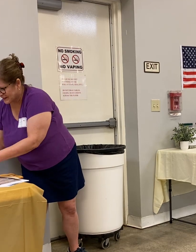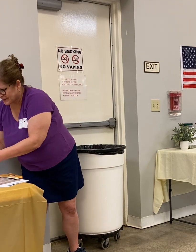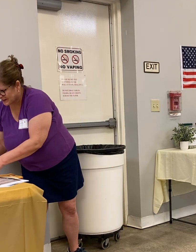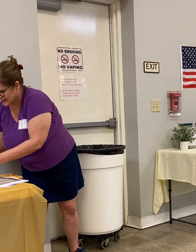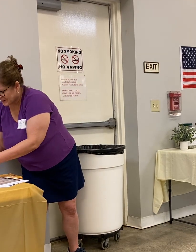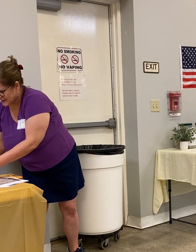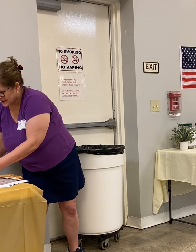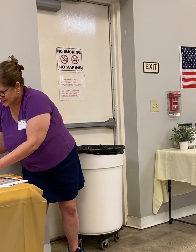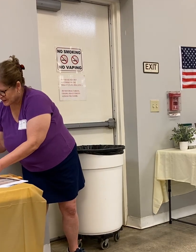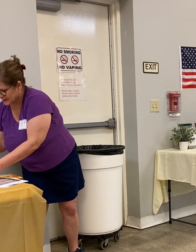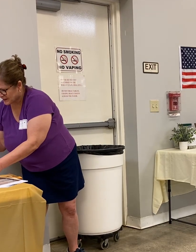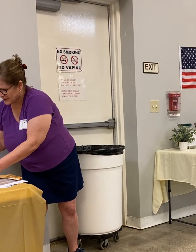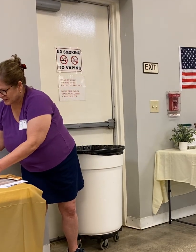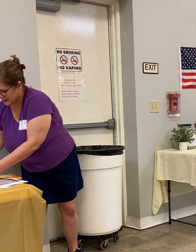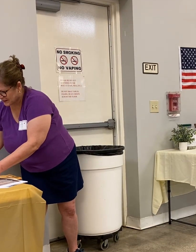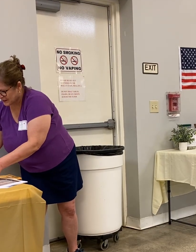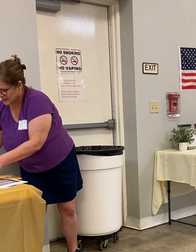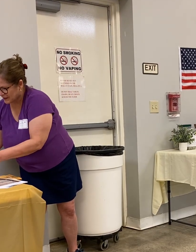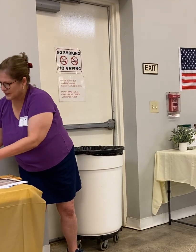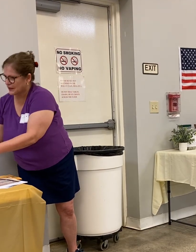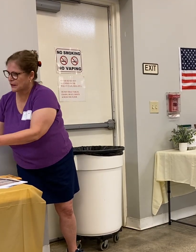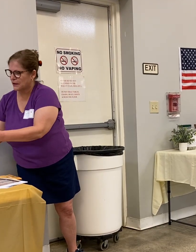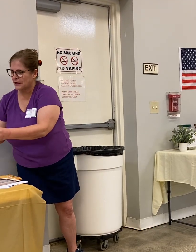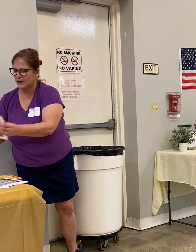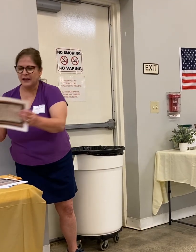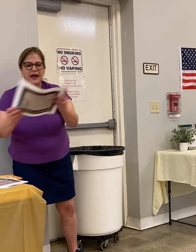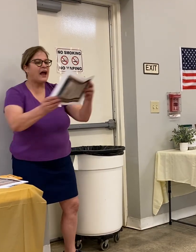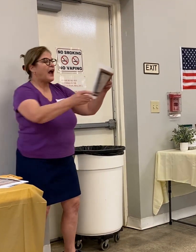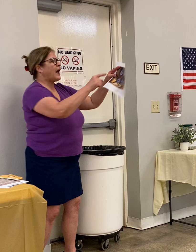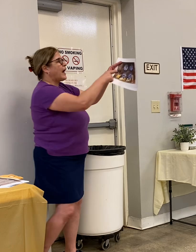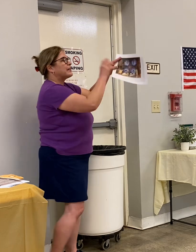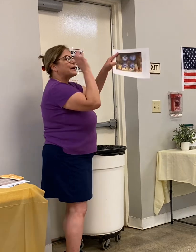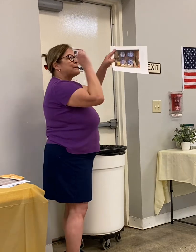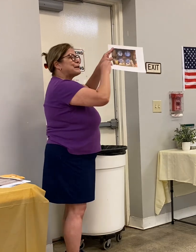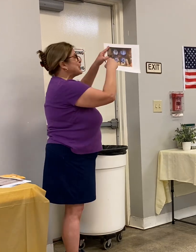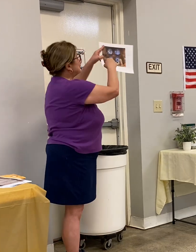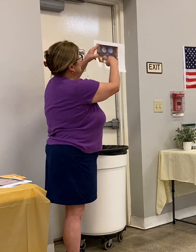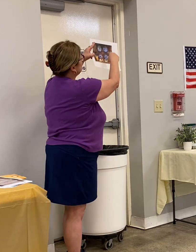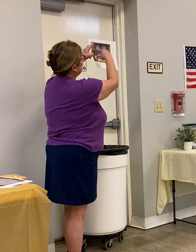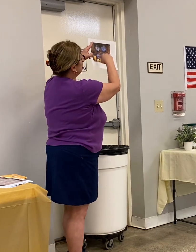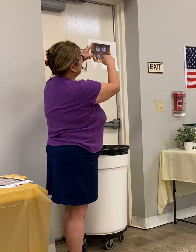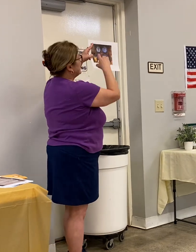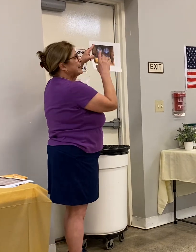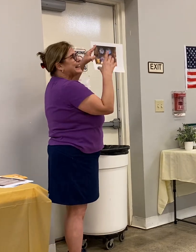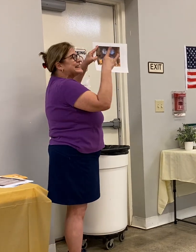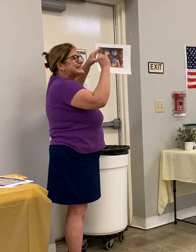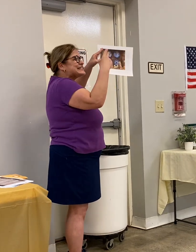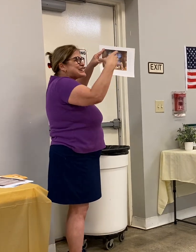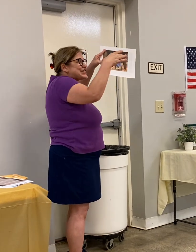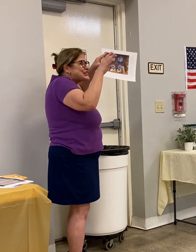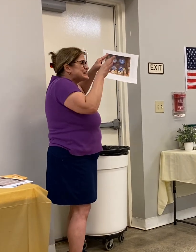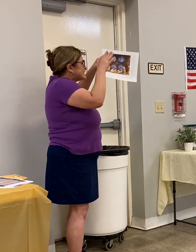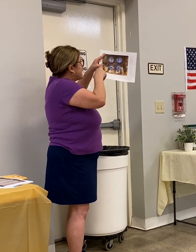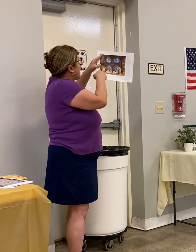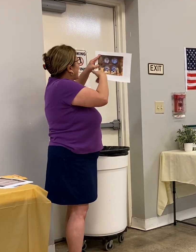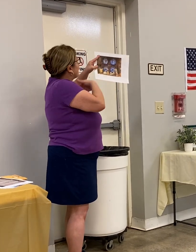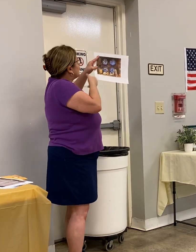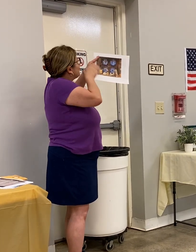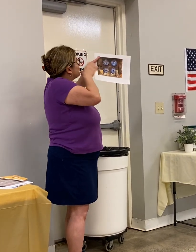And there's so many other stories involved in these pictures here. Now this is just a photograph of the different